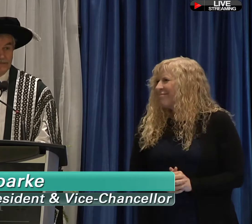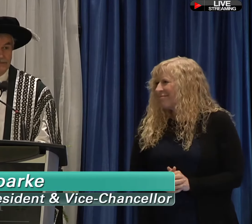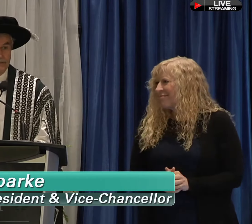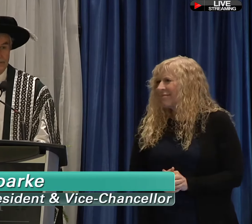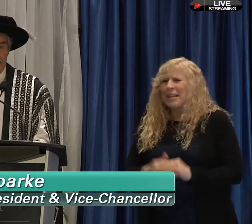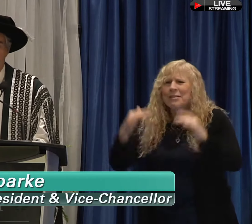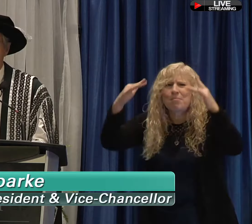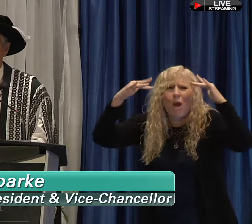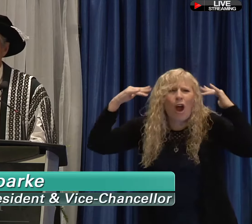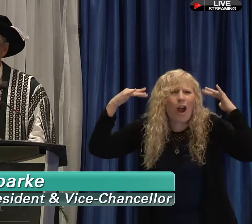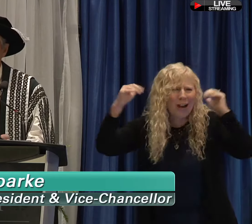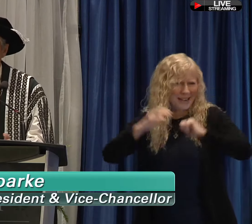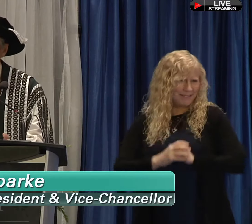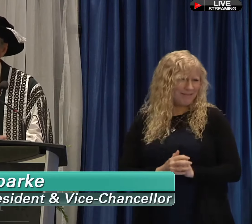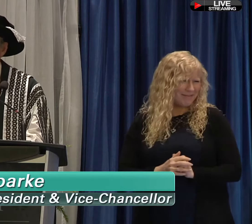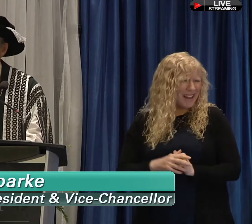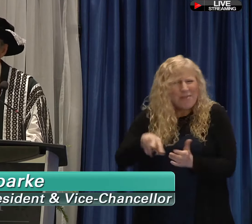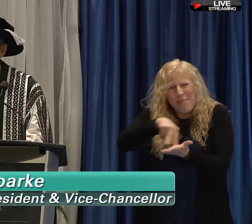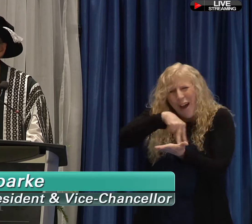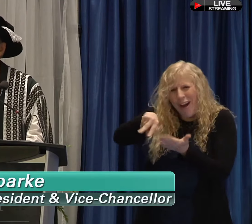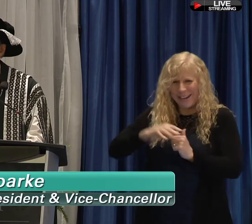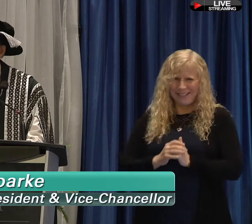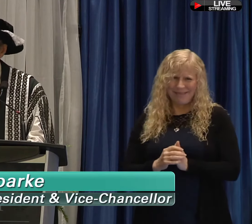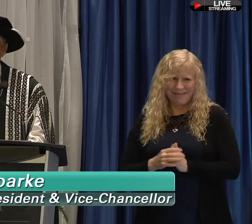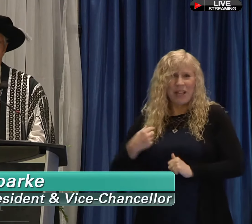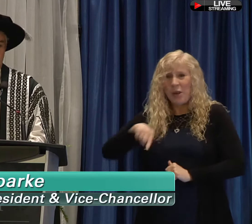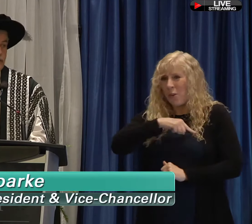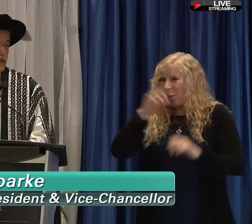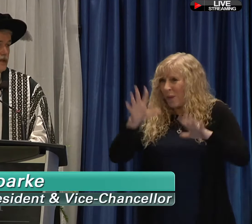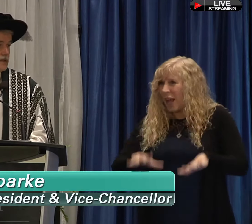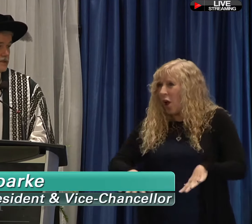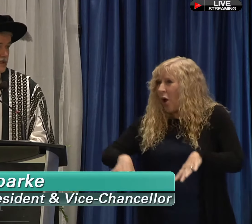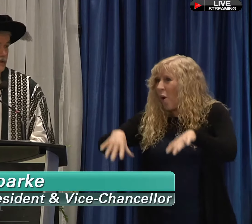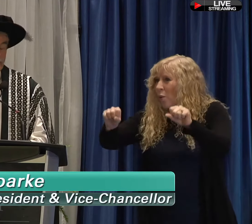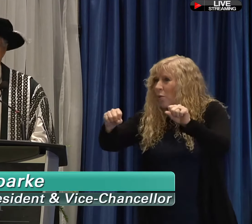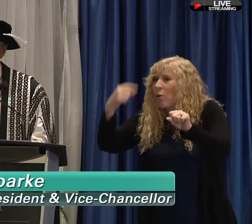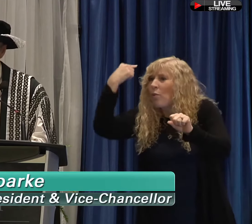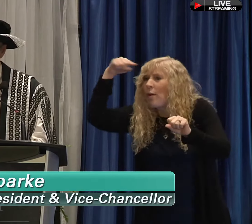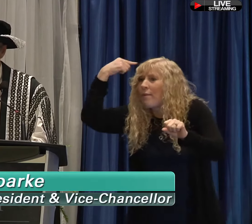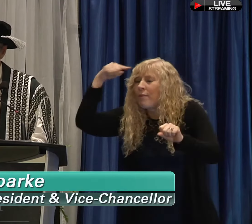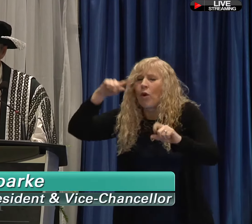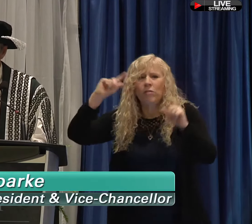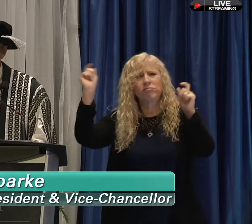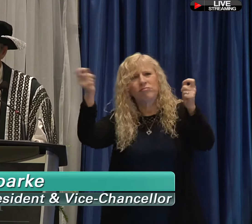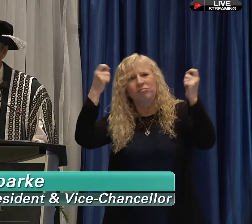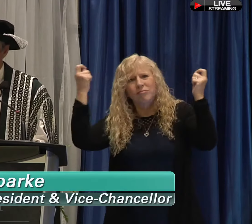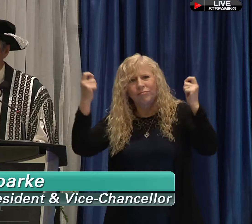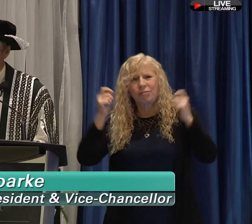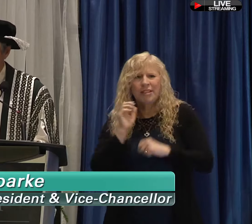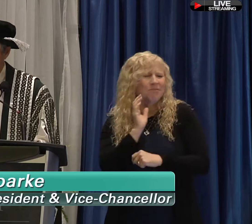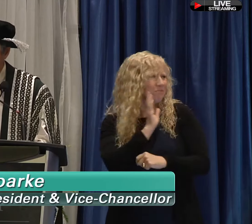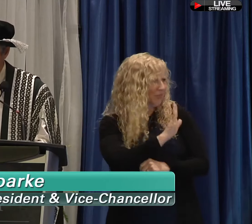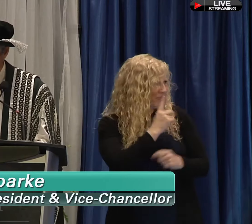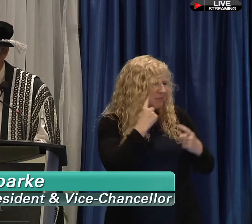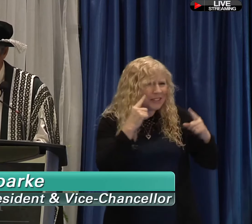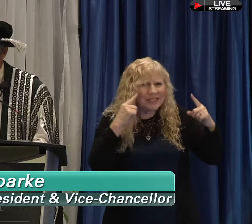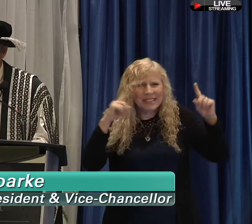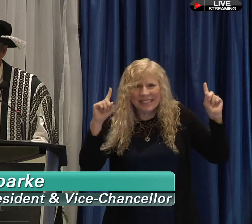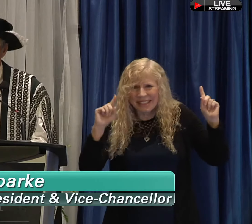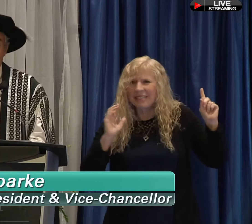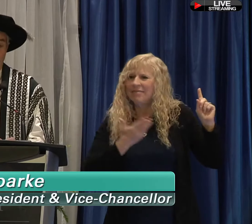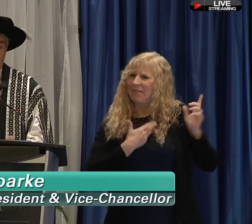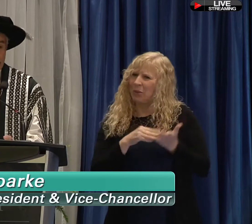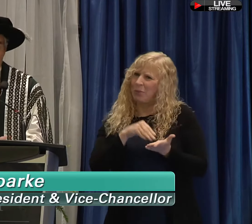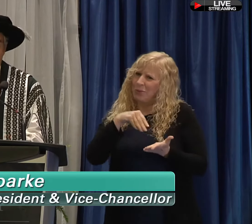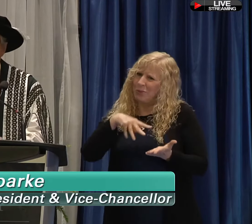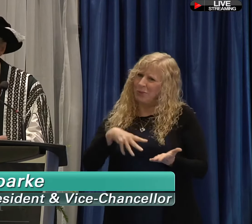party. It's a party that we are hosting to celebrate the successes of our students.